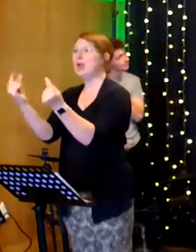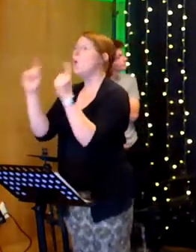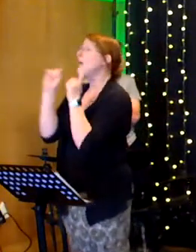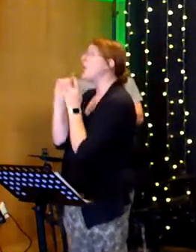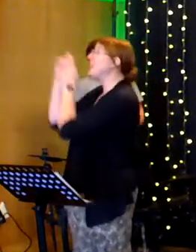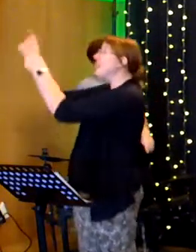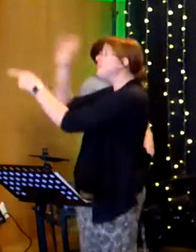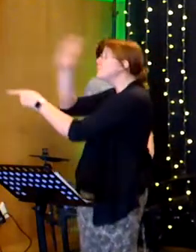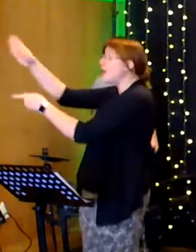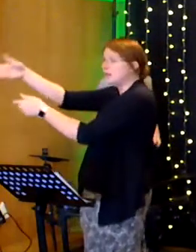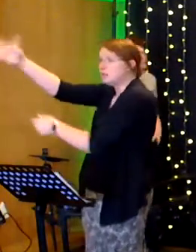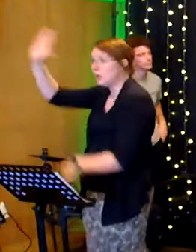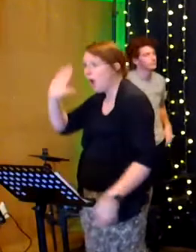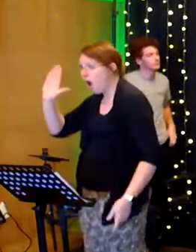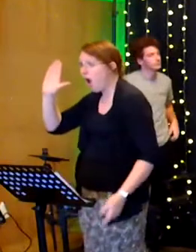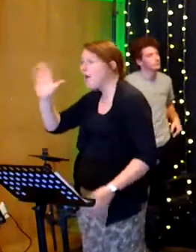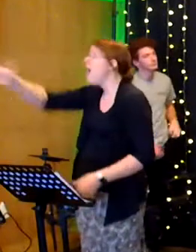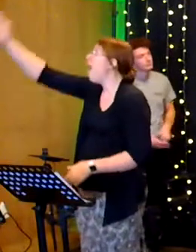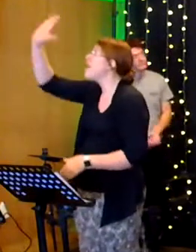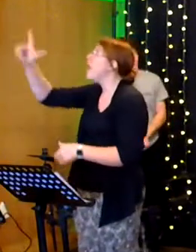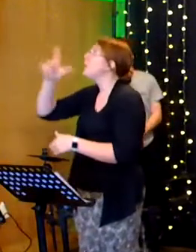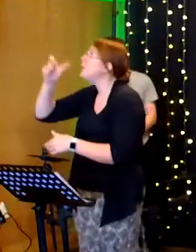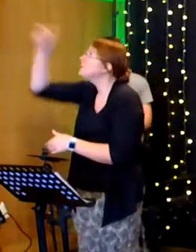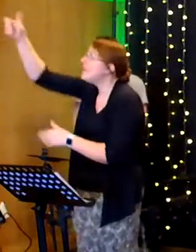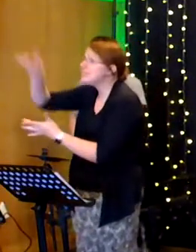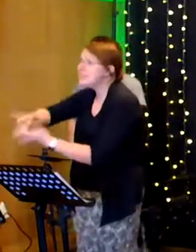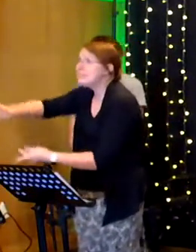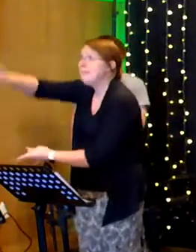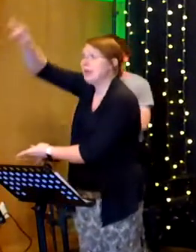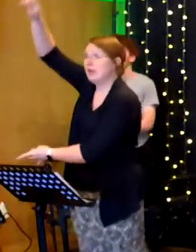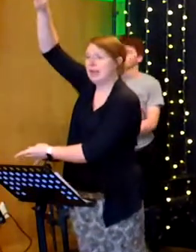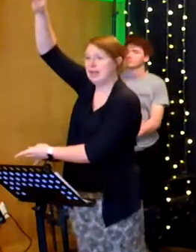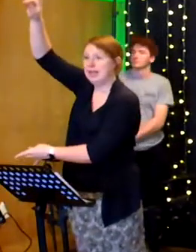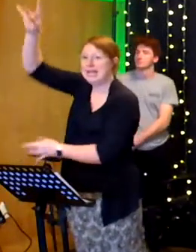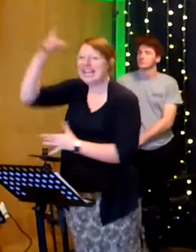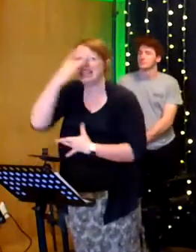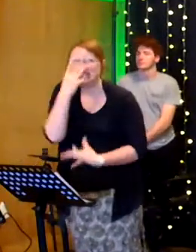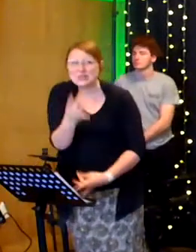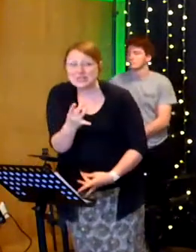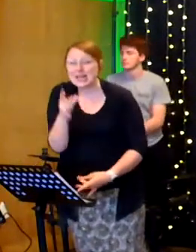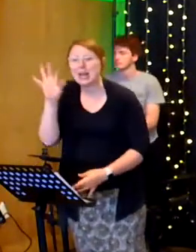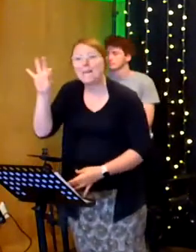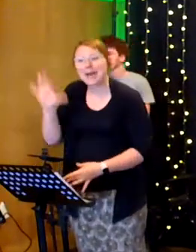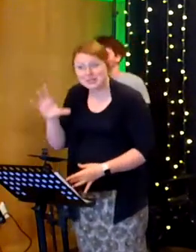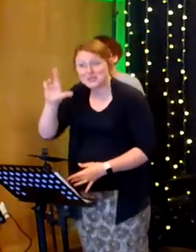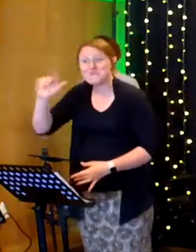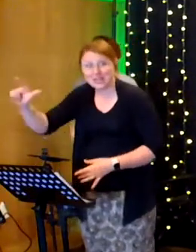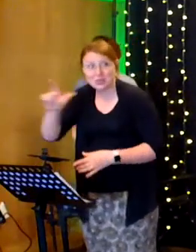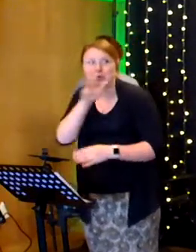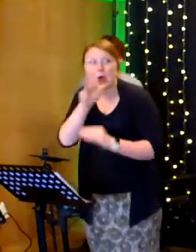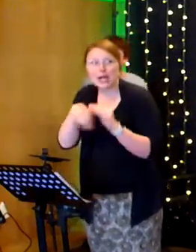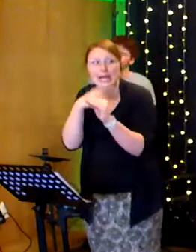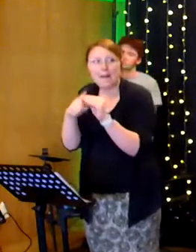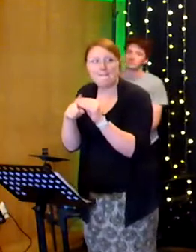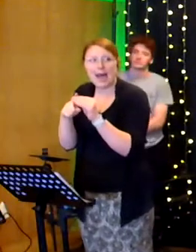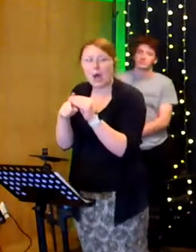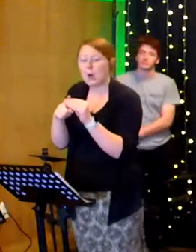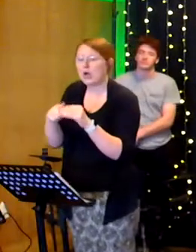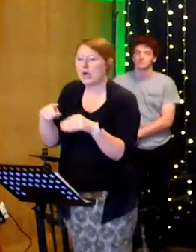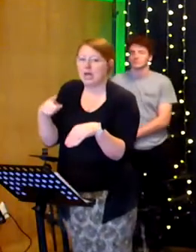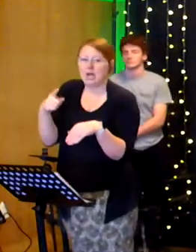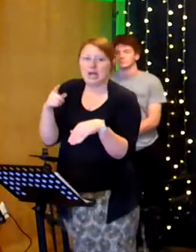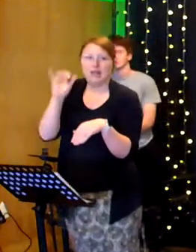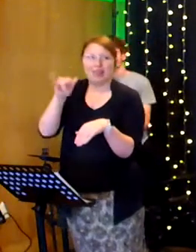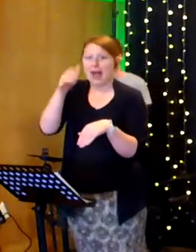God, you know, a God who is spirit. It's interesting, Pastor Rachel was talking about the messenger as being kind of like